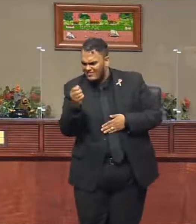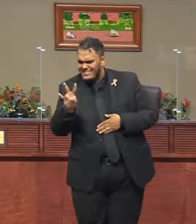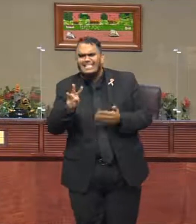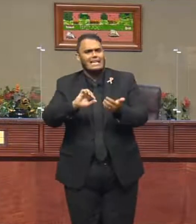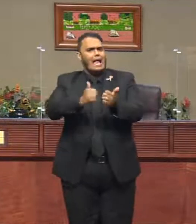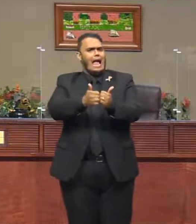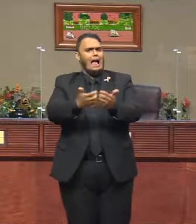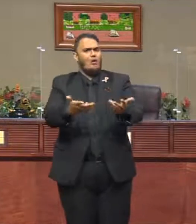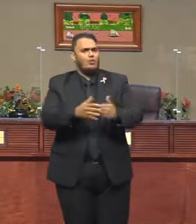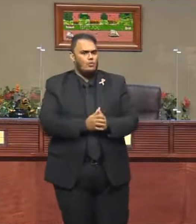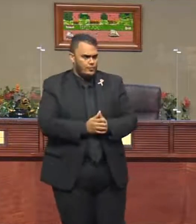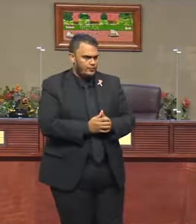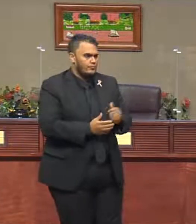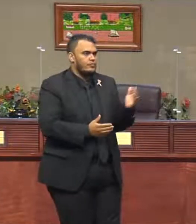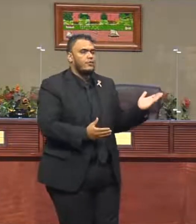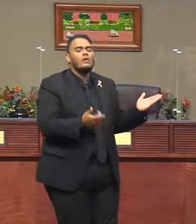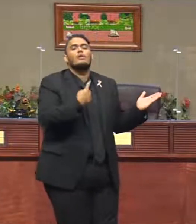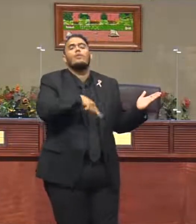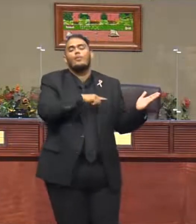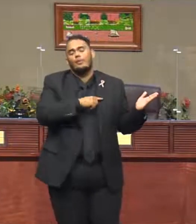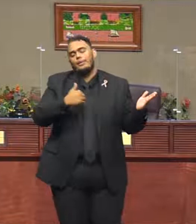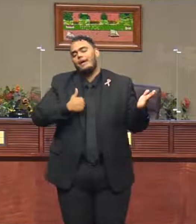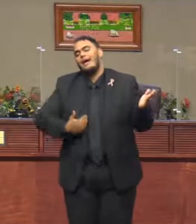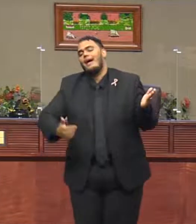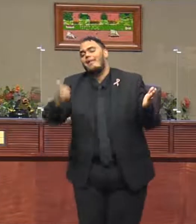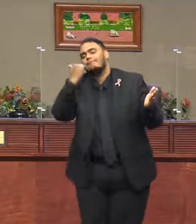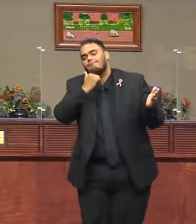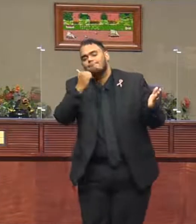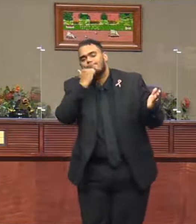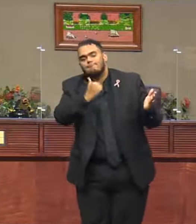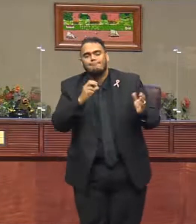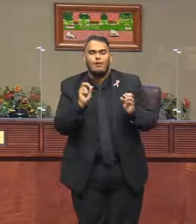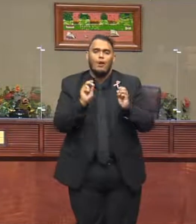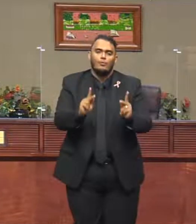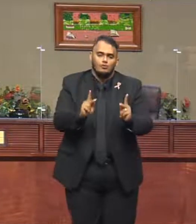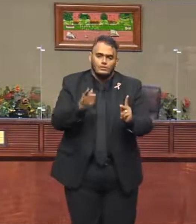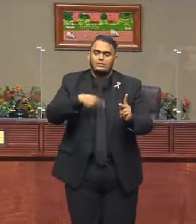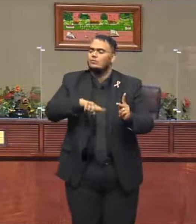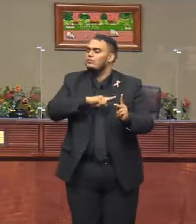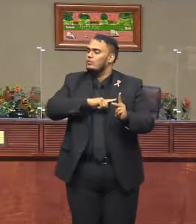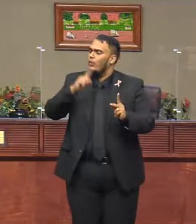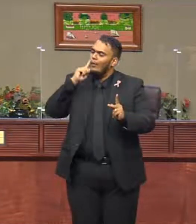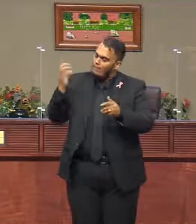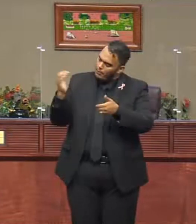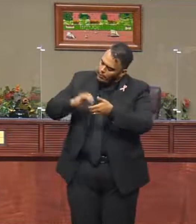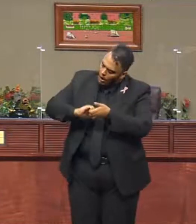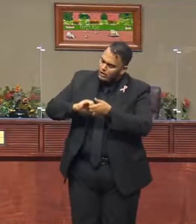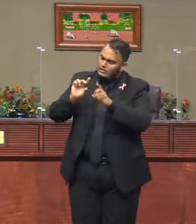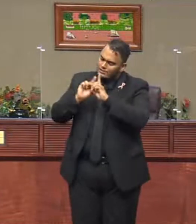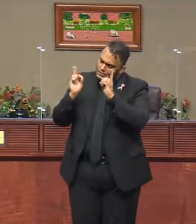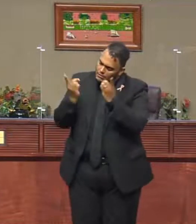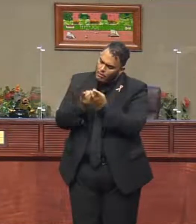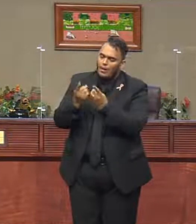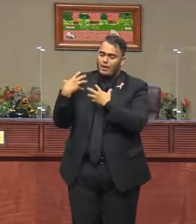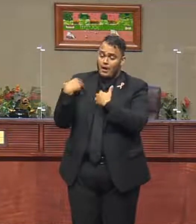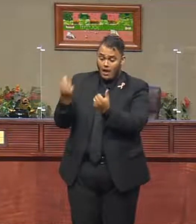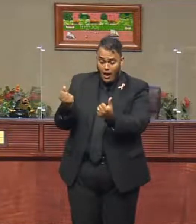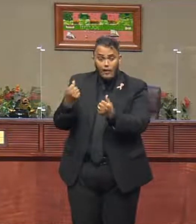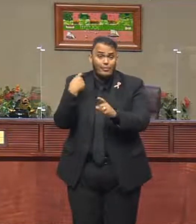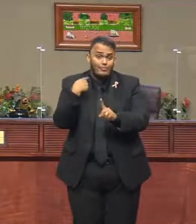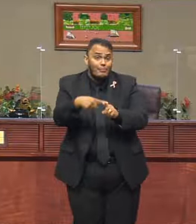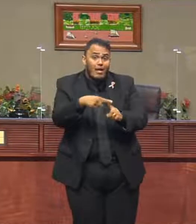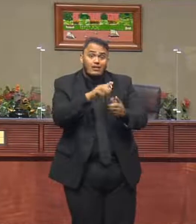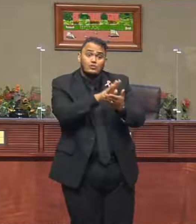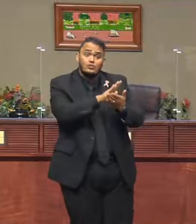have daily opportunities, and we look to partner with the Department of Health and the school district on various